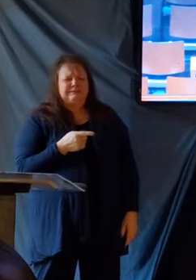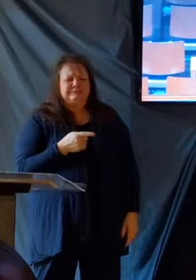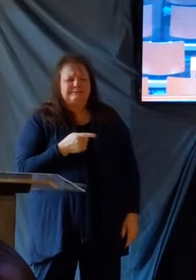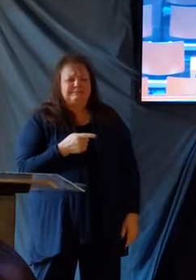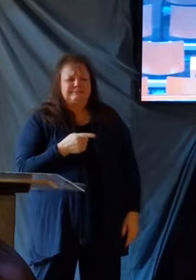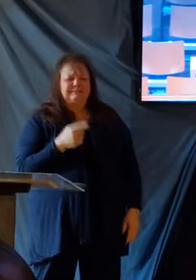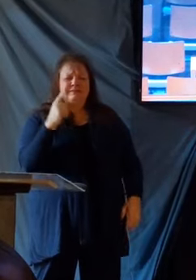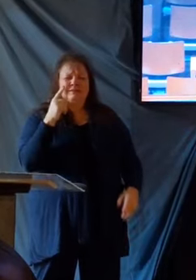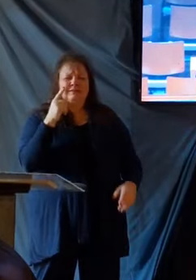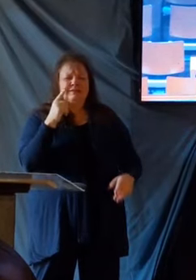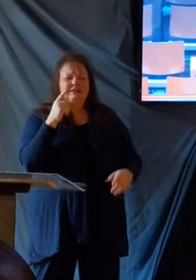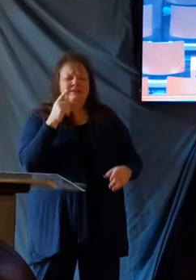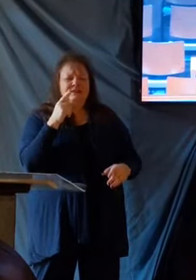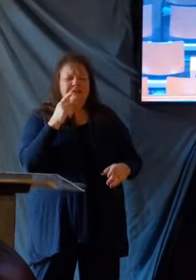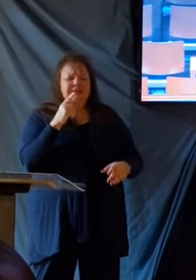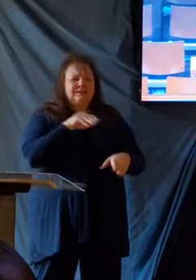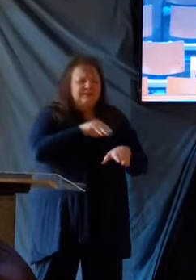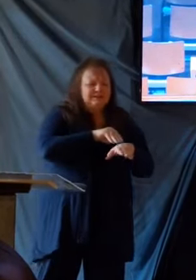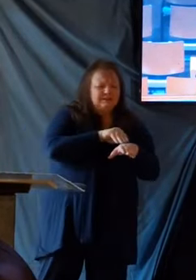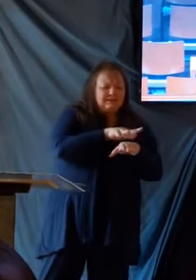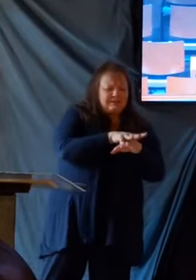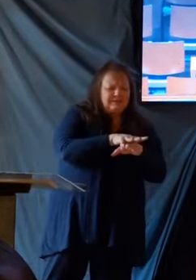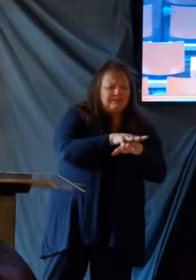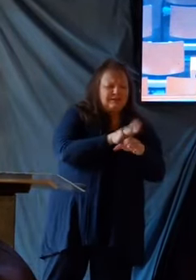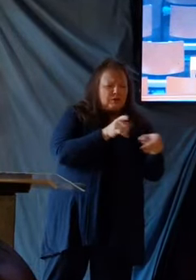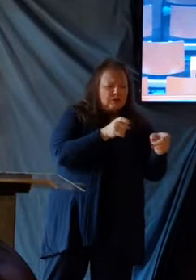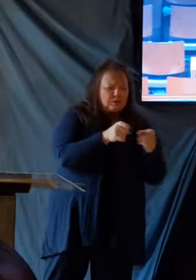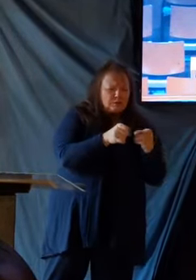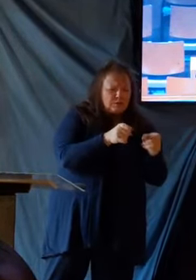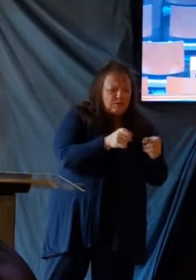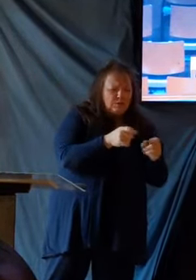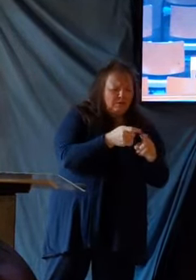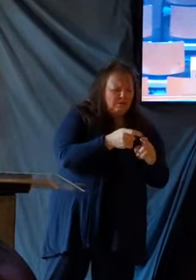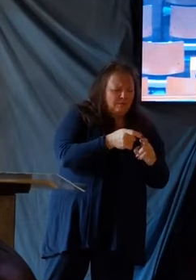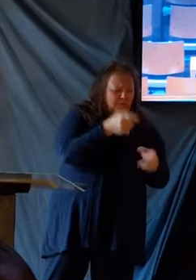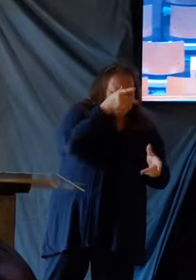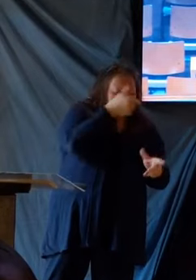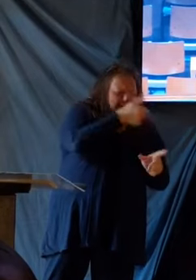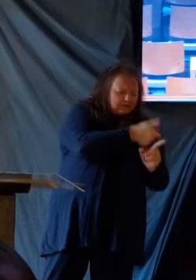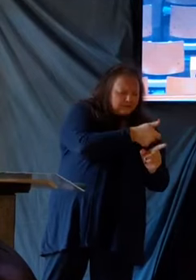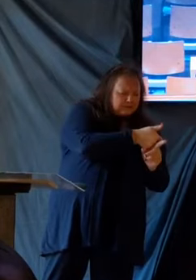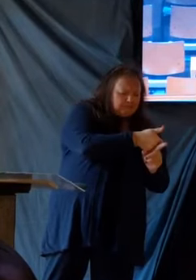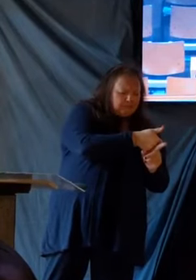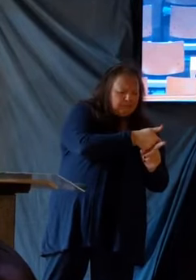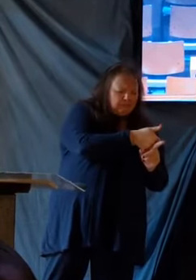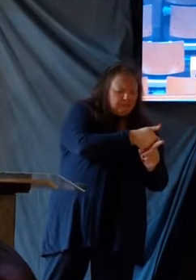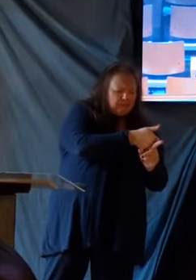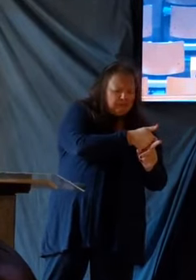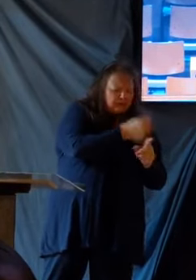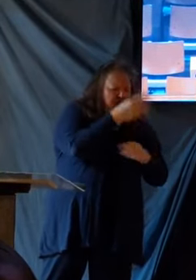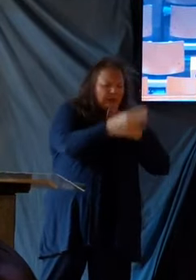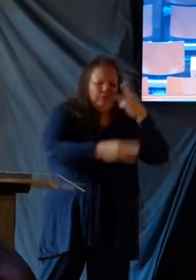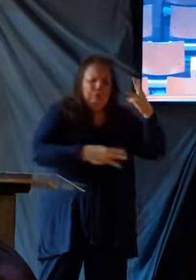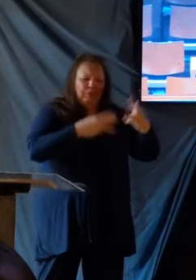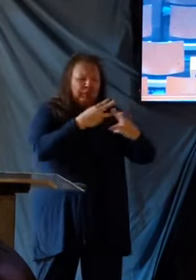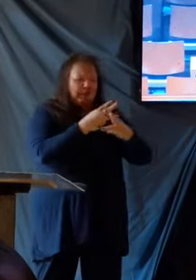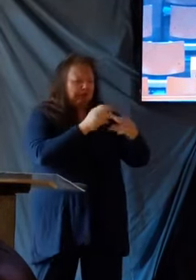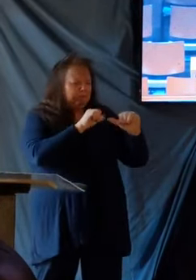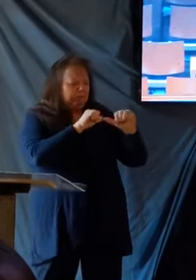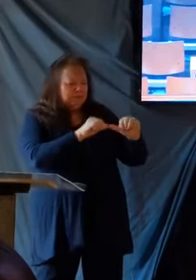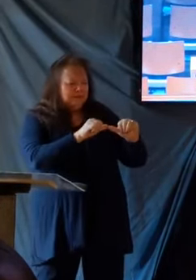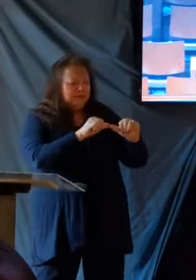the influence, domination of Satan himself, a world that persists